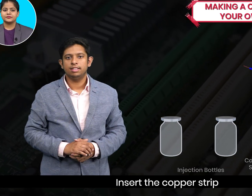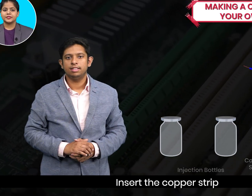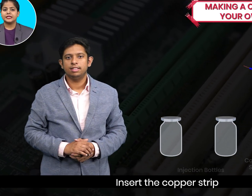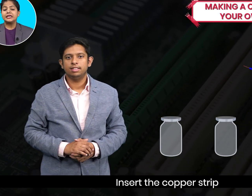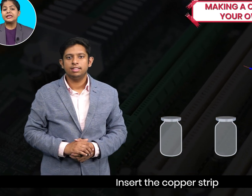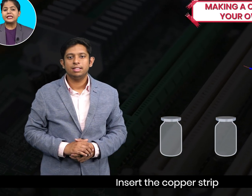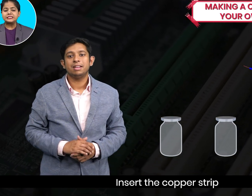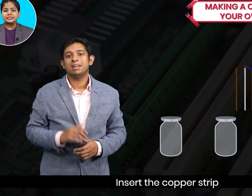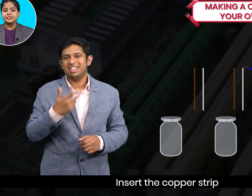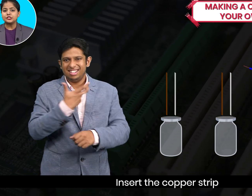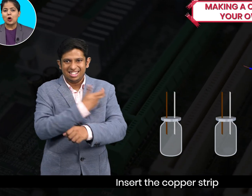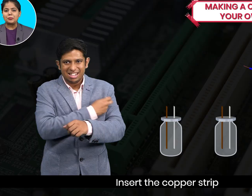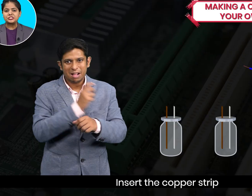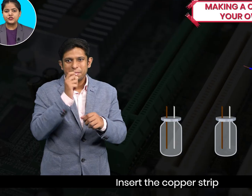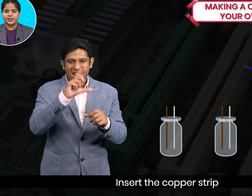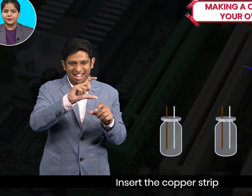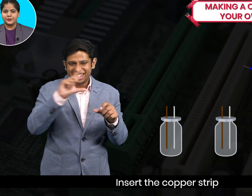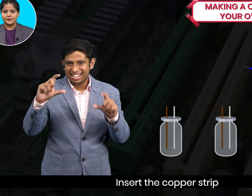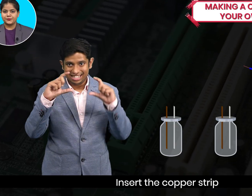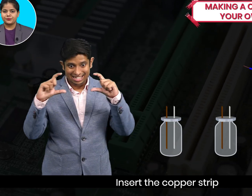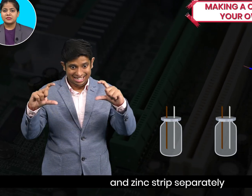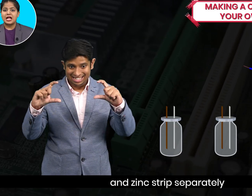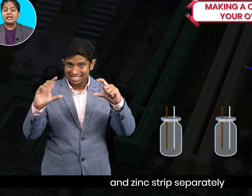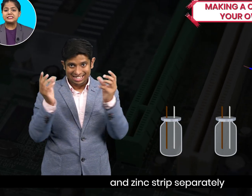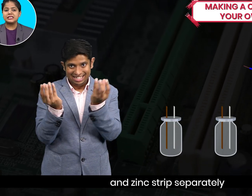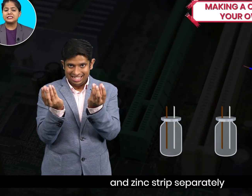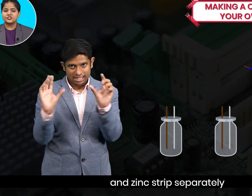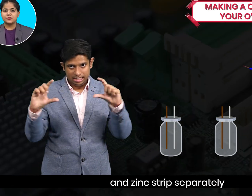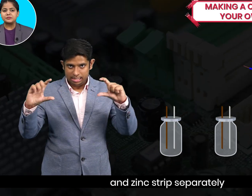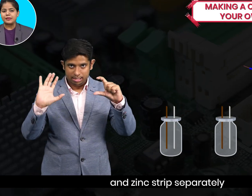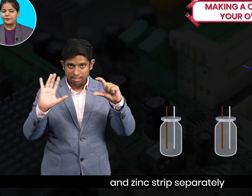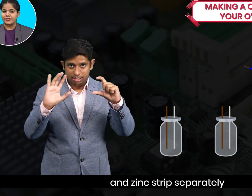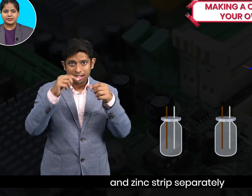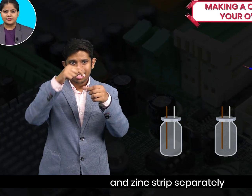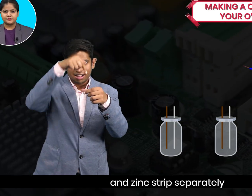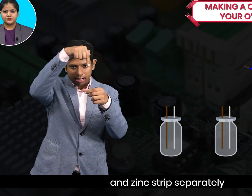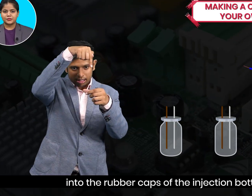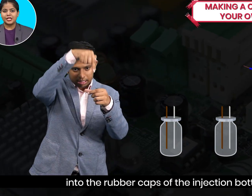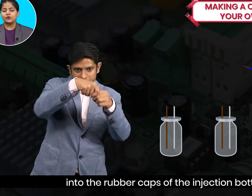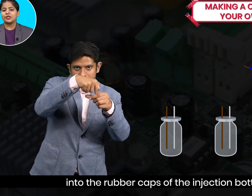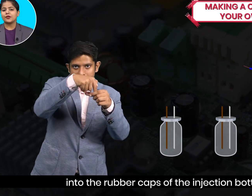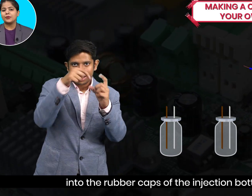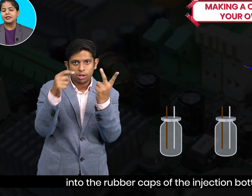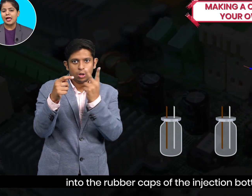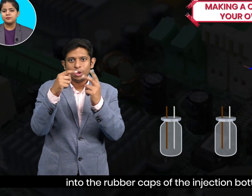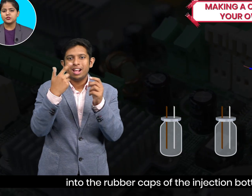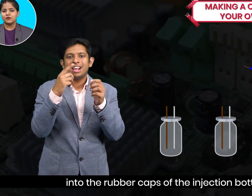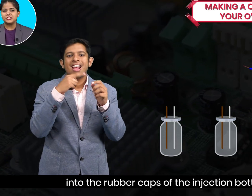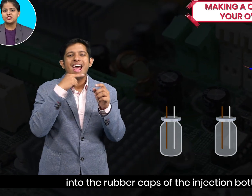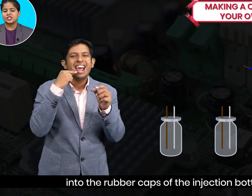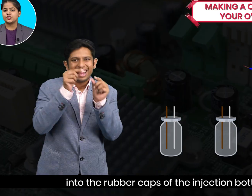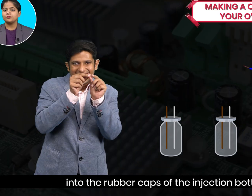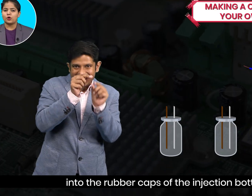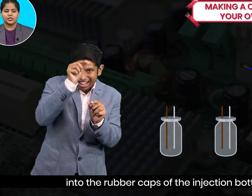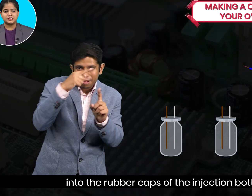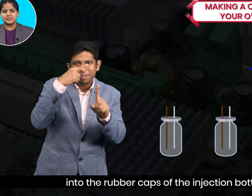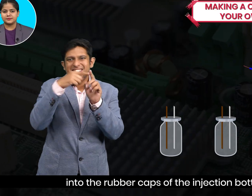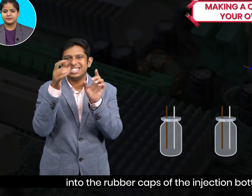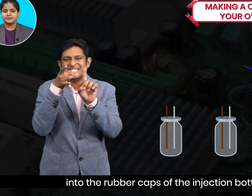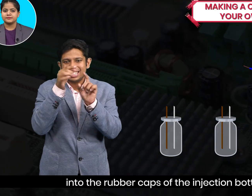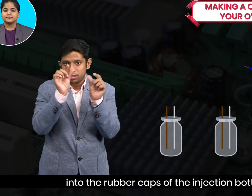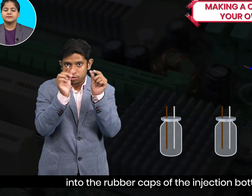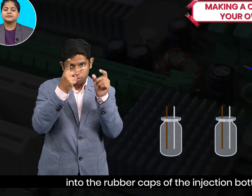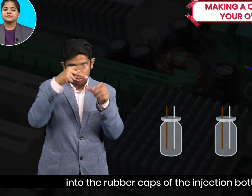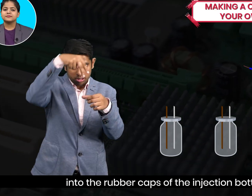Insert the copper strip and zinc strip separately into the rubber caps of the injection